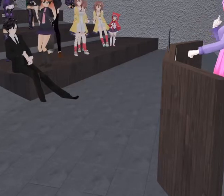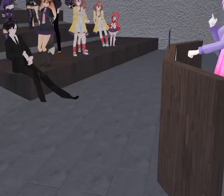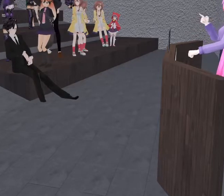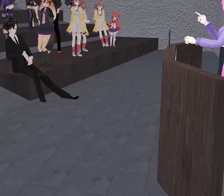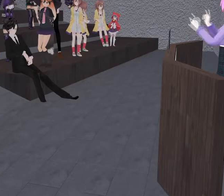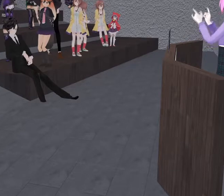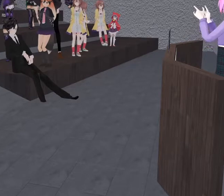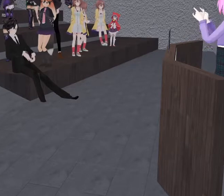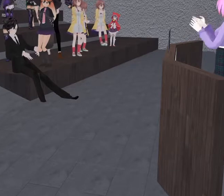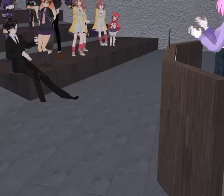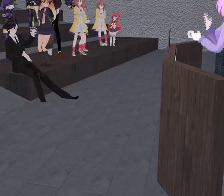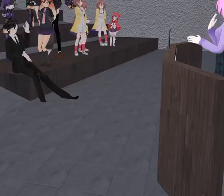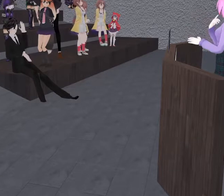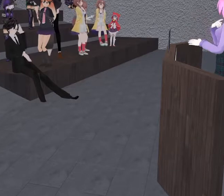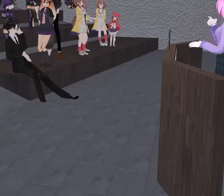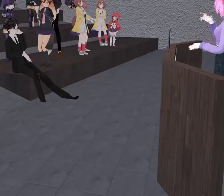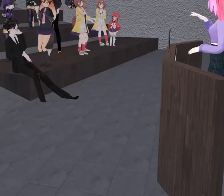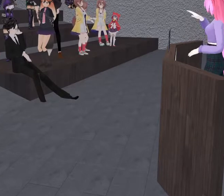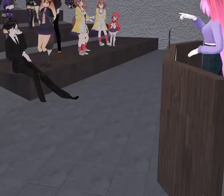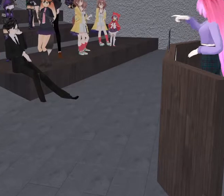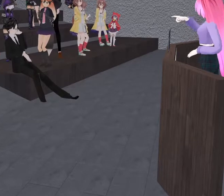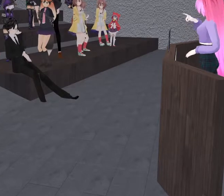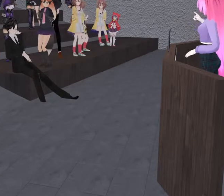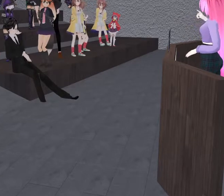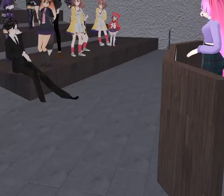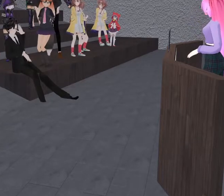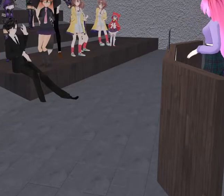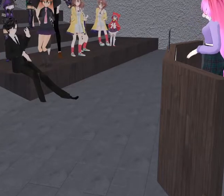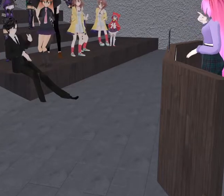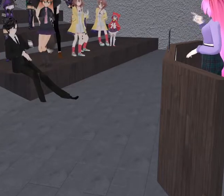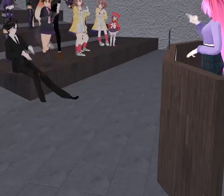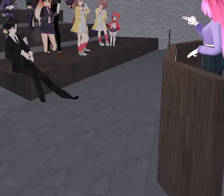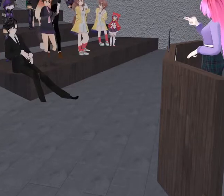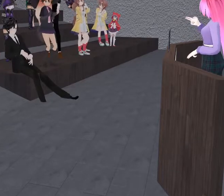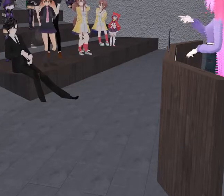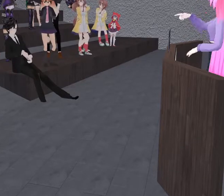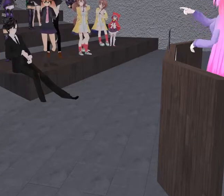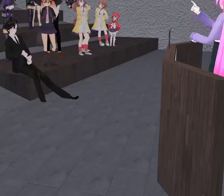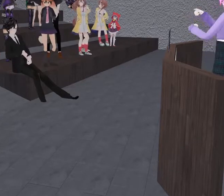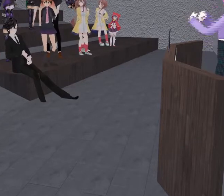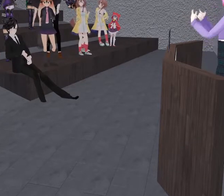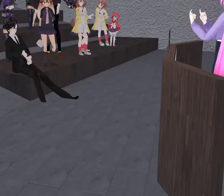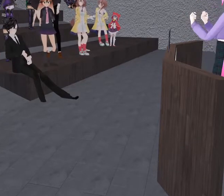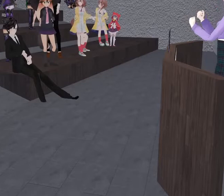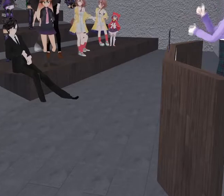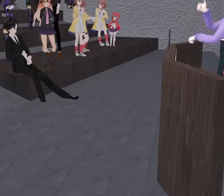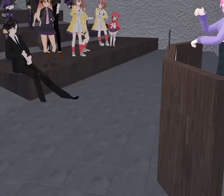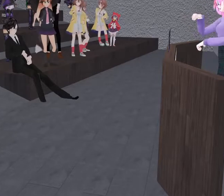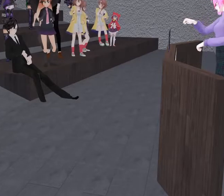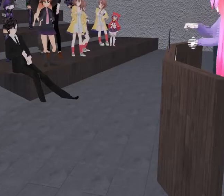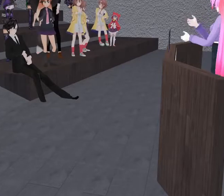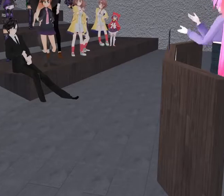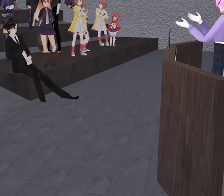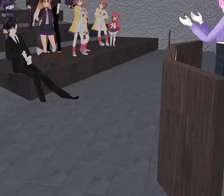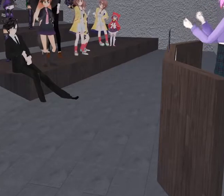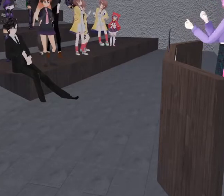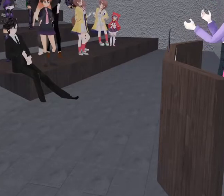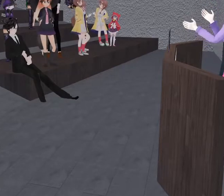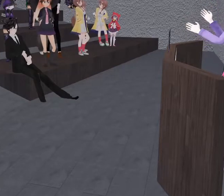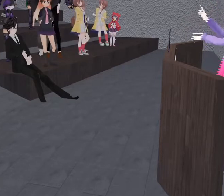like aides that come to your house and they'll do tasks for you because, oh, poor you can't